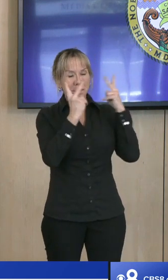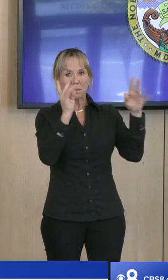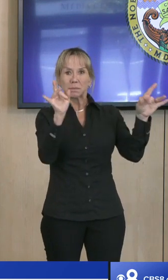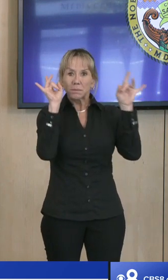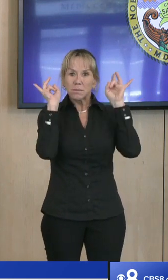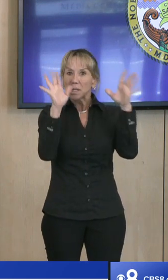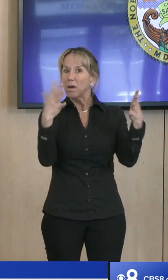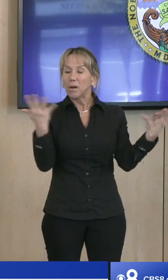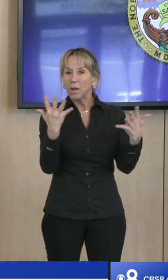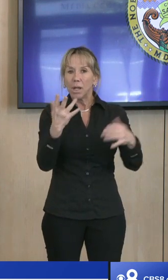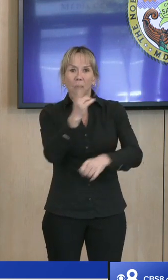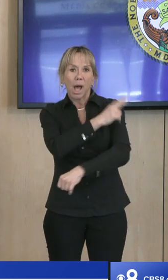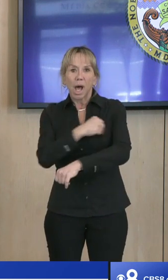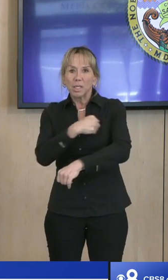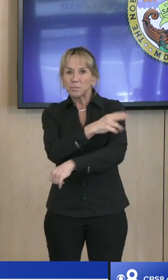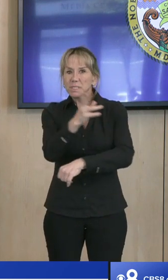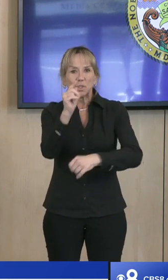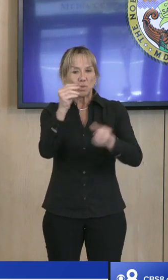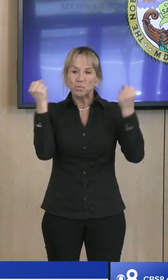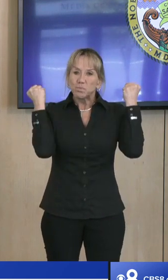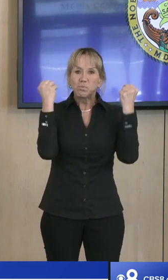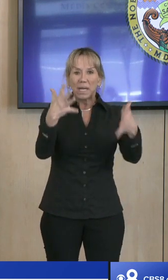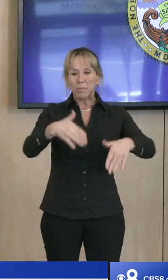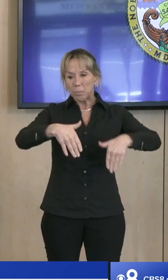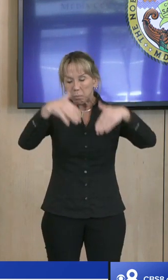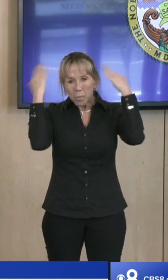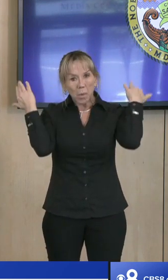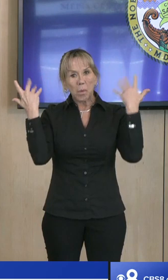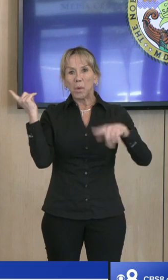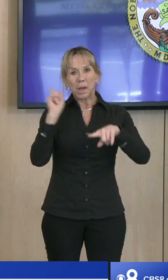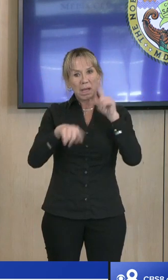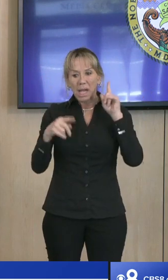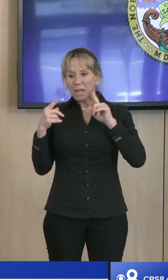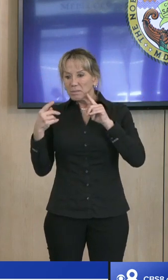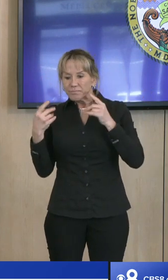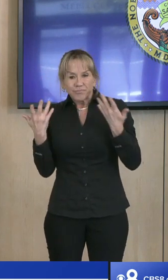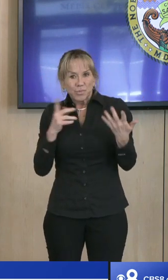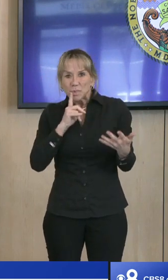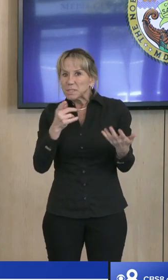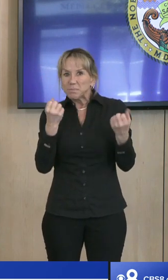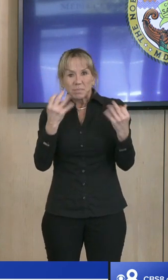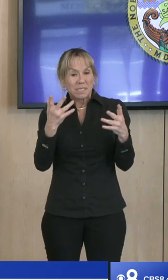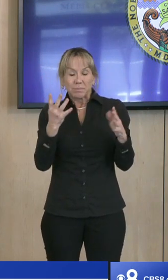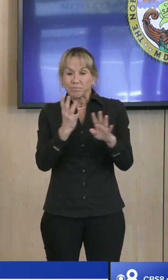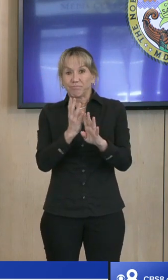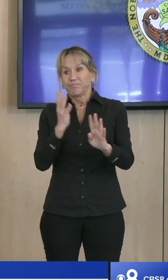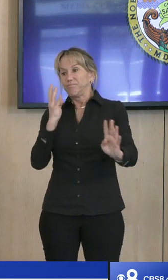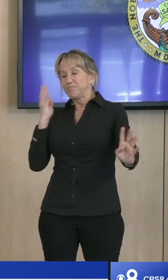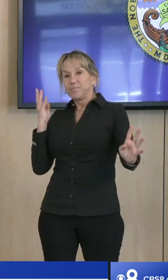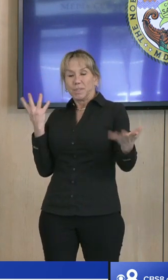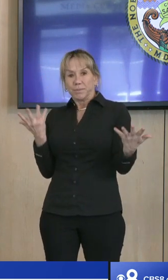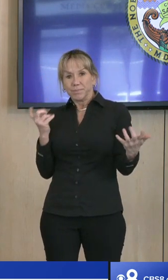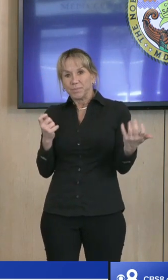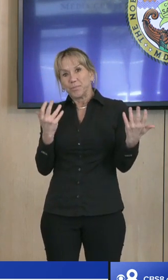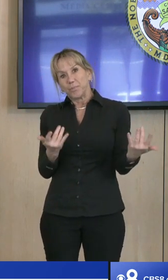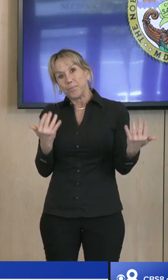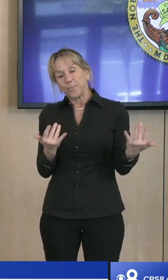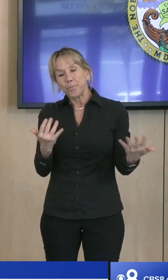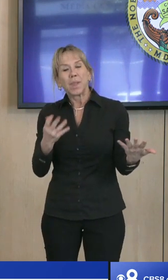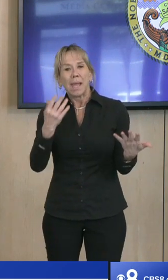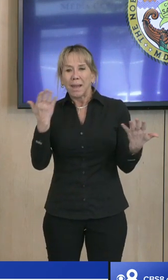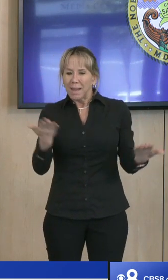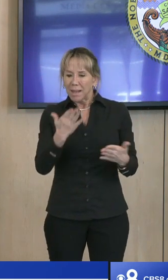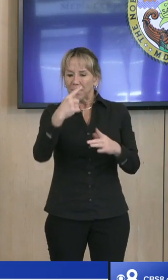hospitals being overrun with patients beyond their capacity to treat them. If we do not in the month of April, then we can expect as a